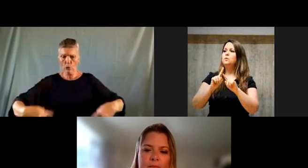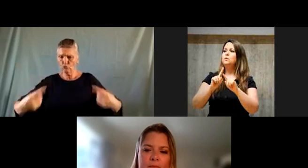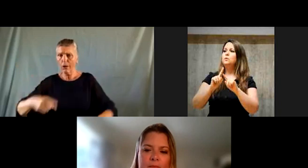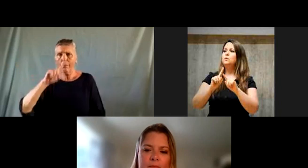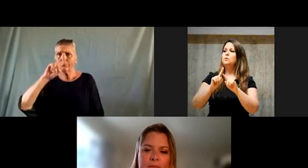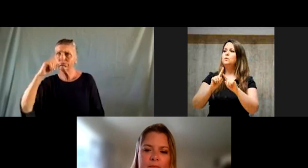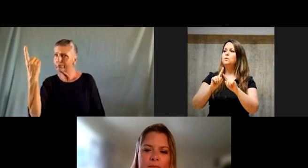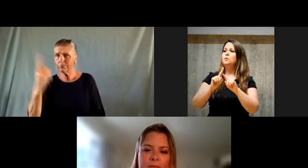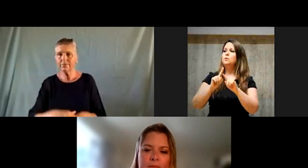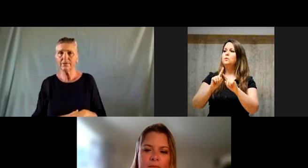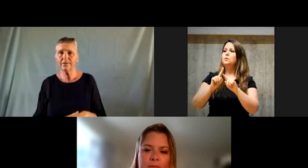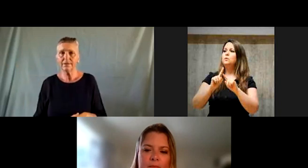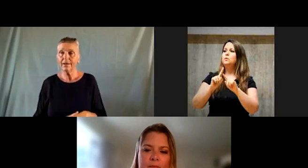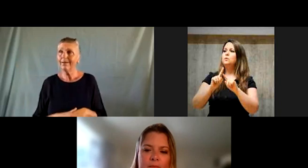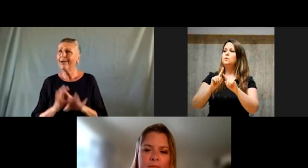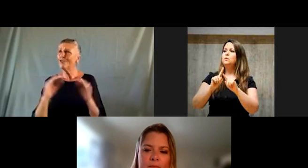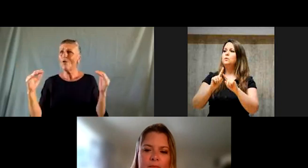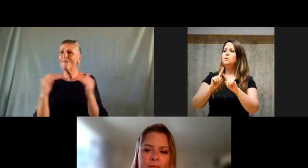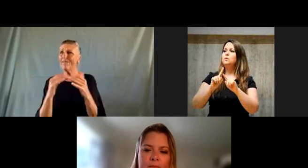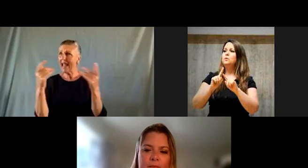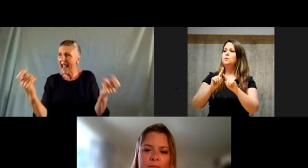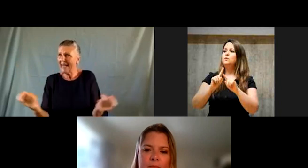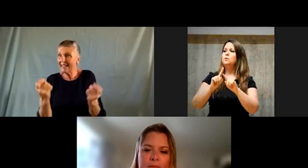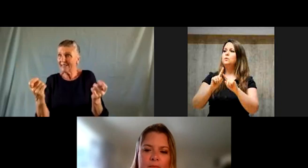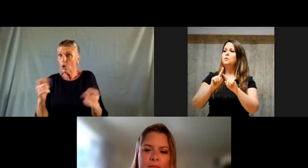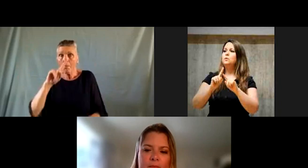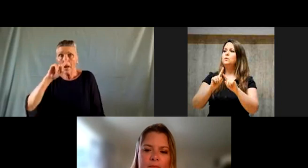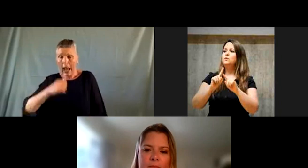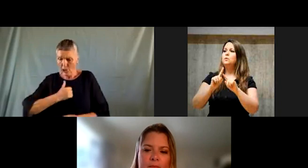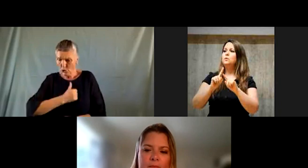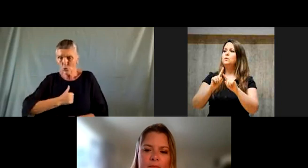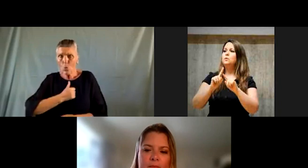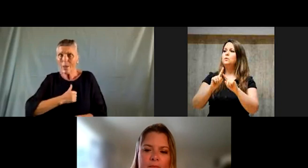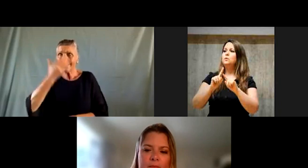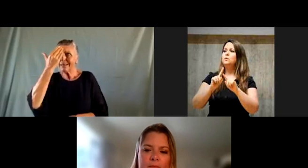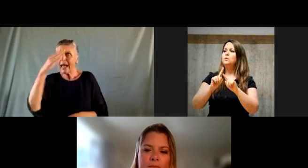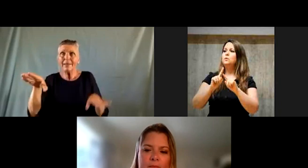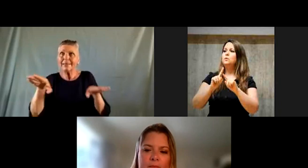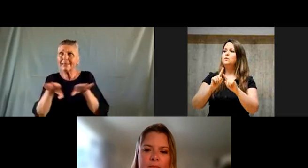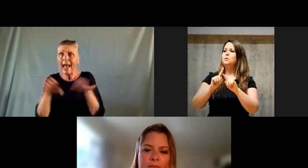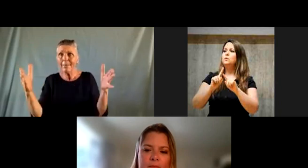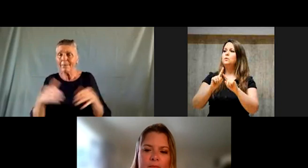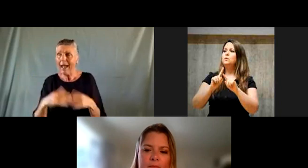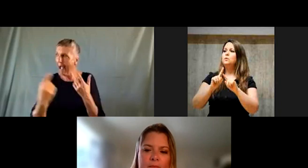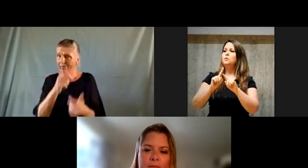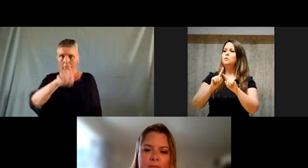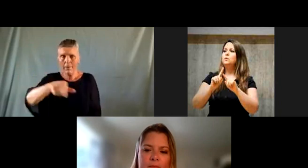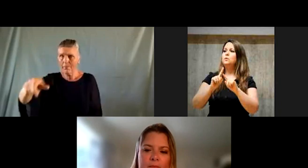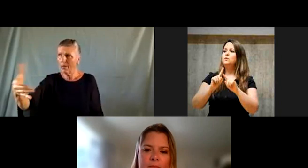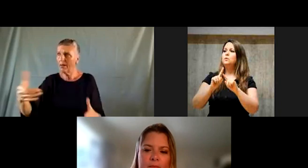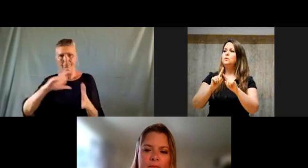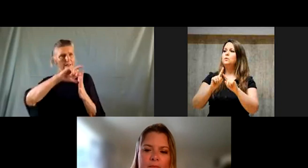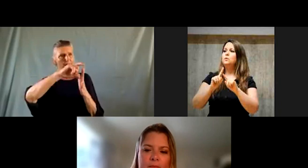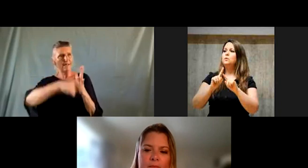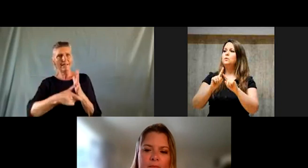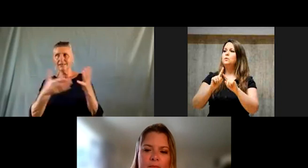It's not feasible not be able to enjoy the summer like everyone else is because accessibility is not existing in